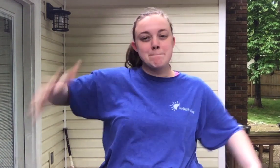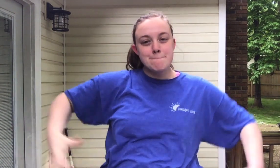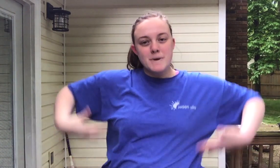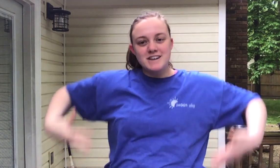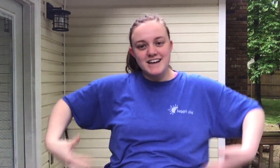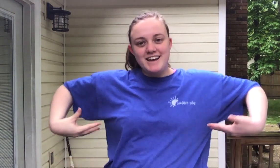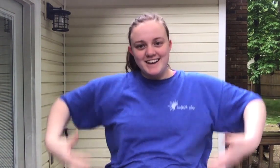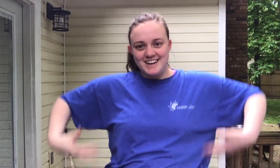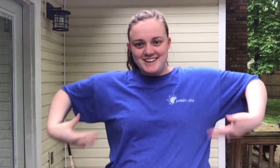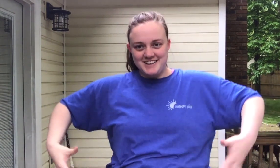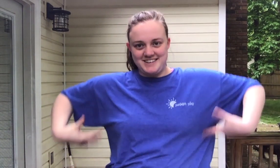monkey,